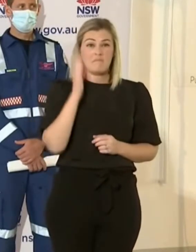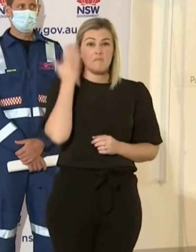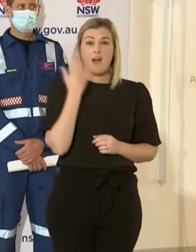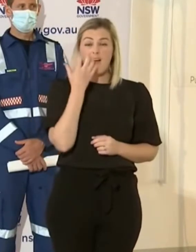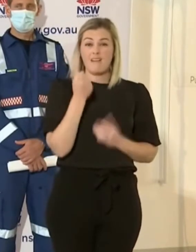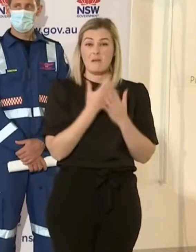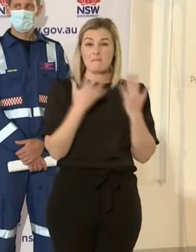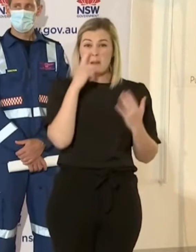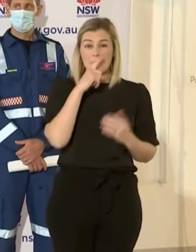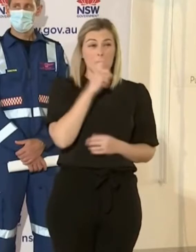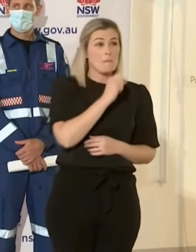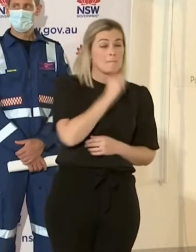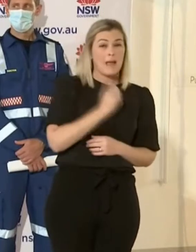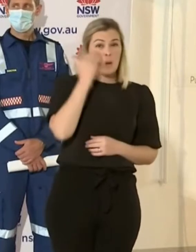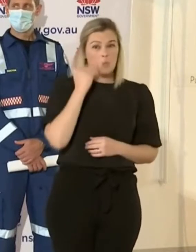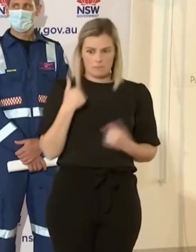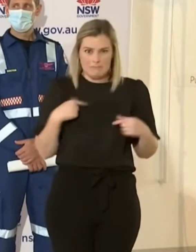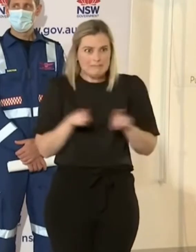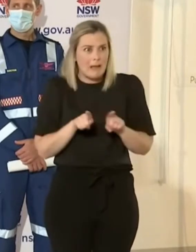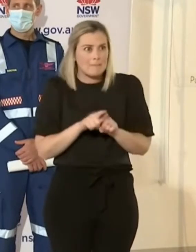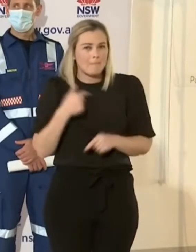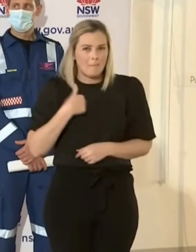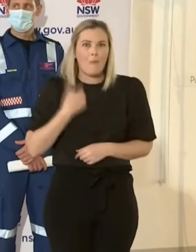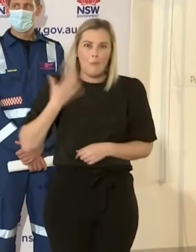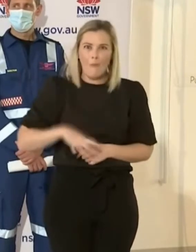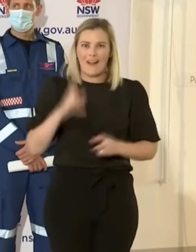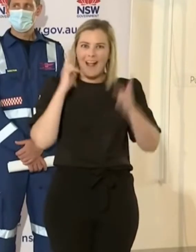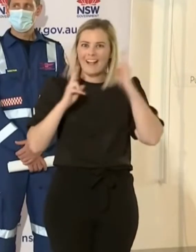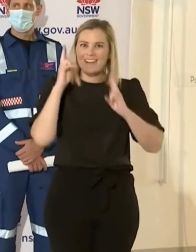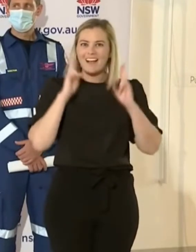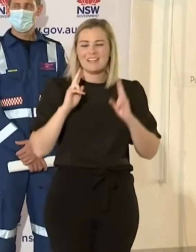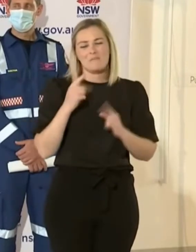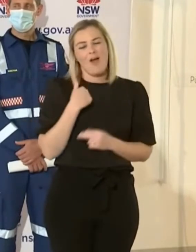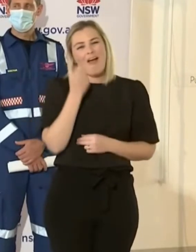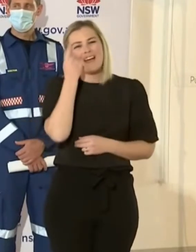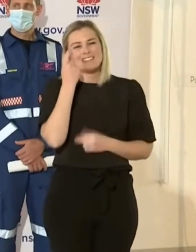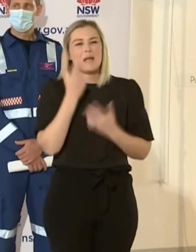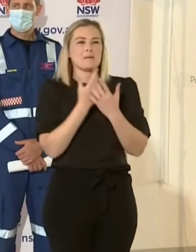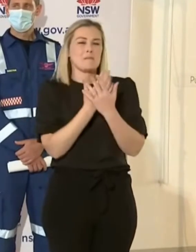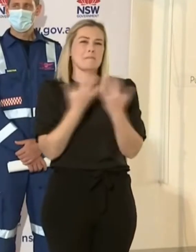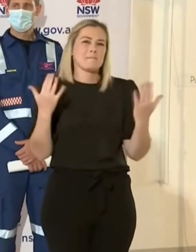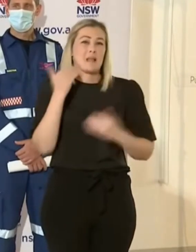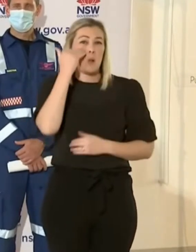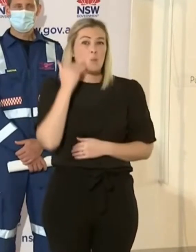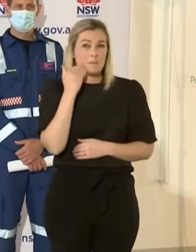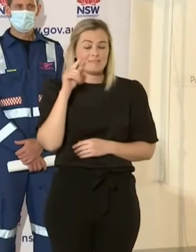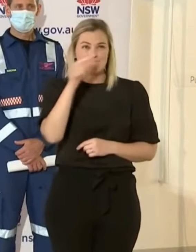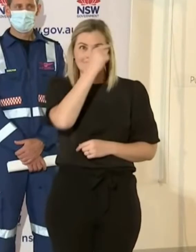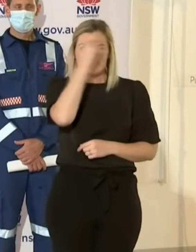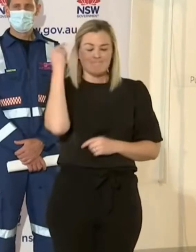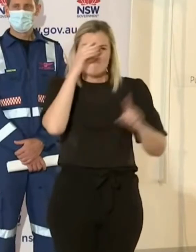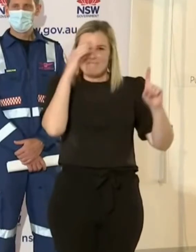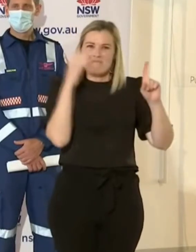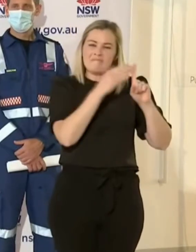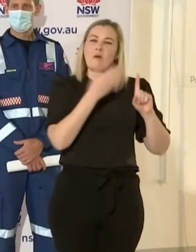like, in fact I'd like to have a haircut, that'd be good, but I understand ladies would like to have that more frequently, and it's a bit more complex. So